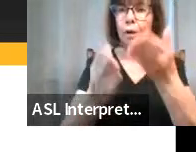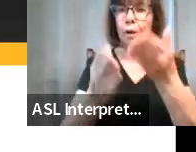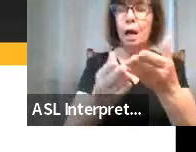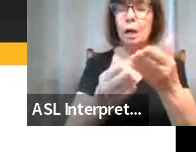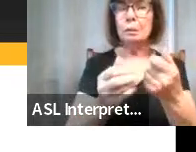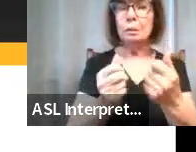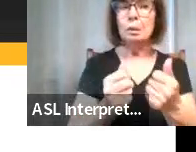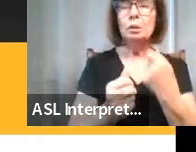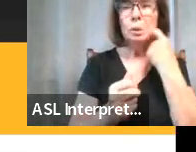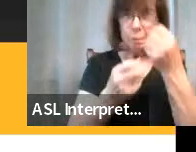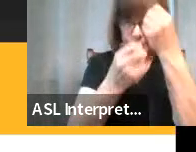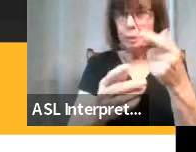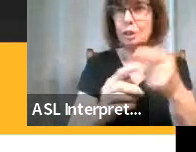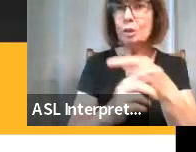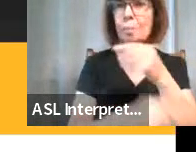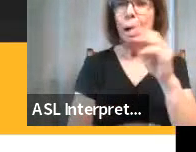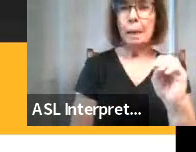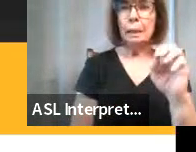please.